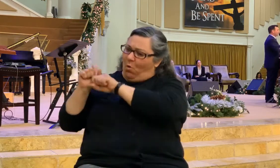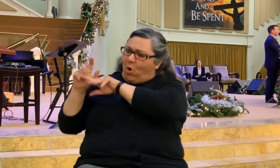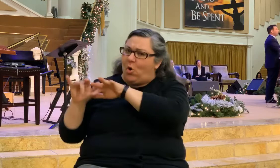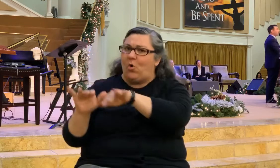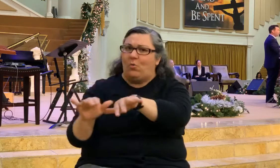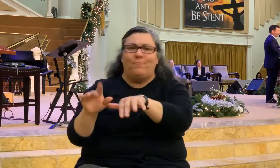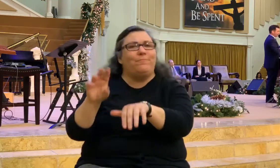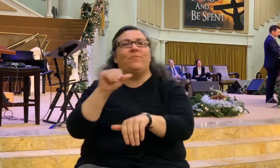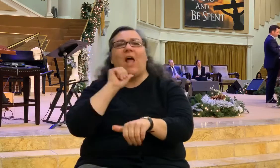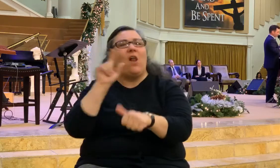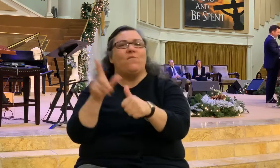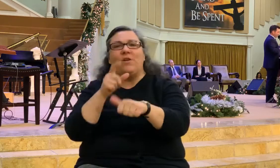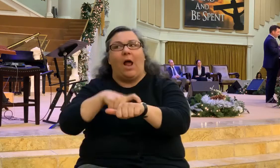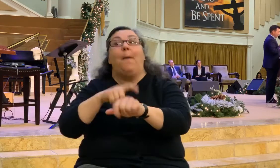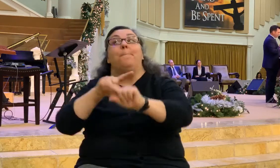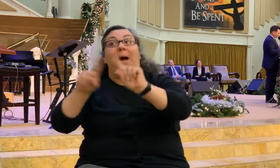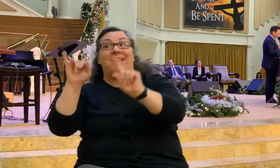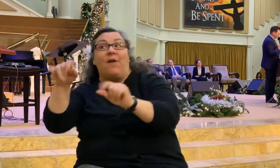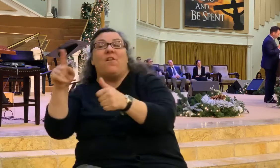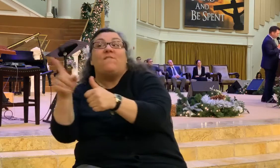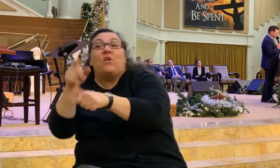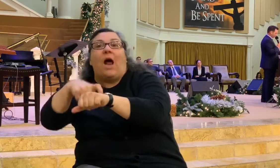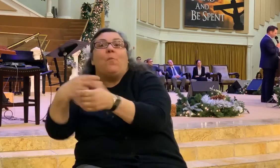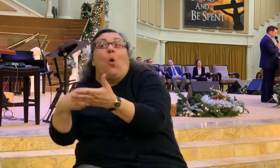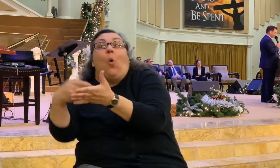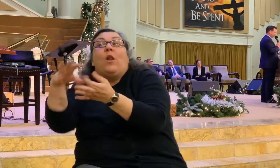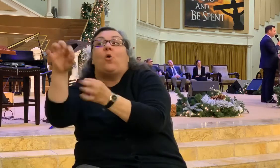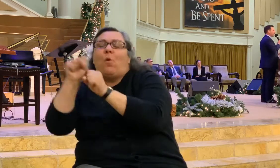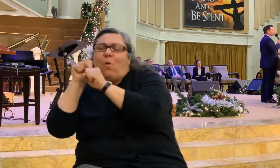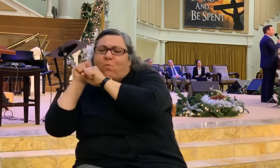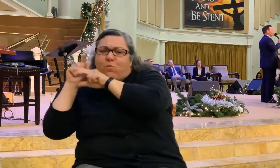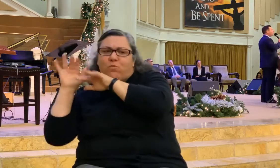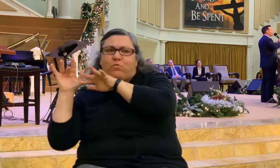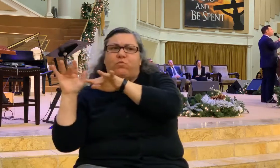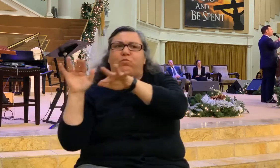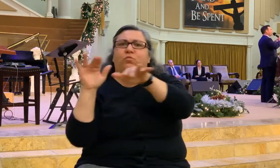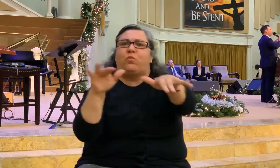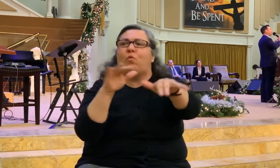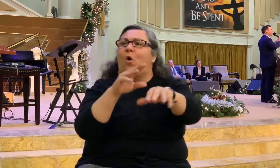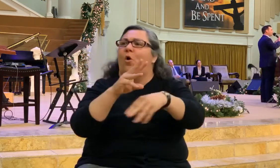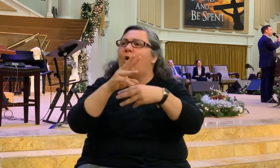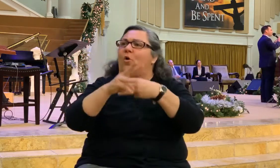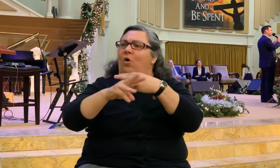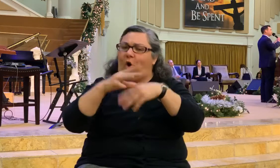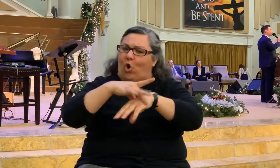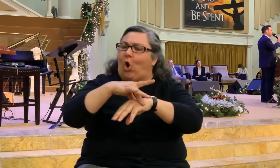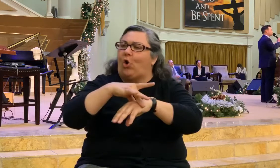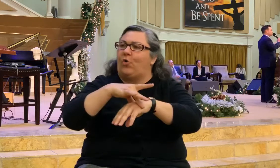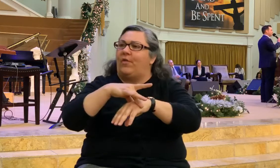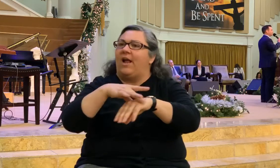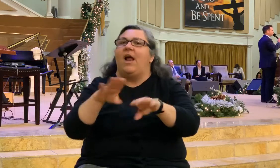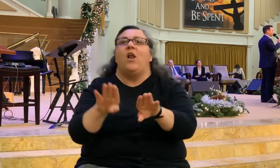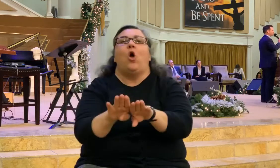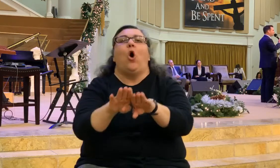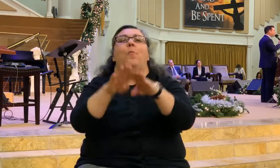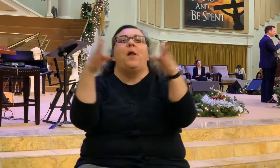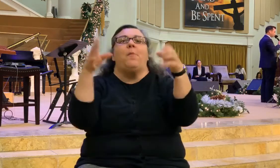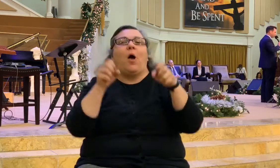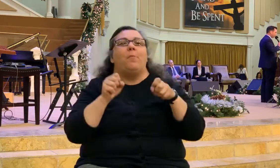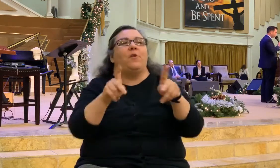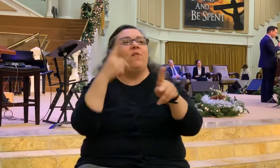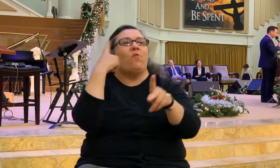the wind of the Holy Ghost had ever blown across the earth, and it opened the door for salvation, the Bible says,